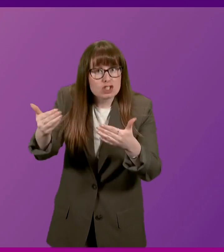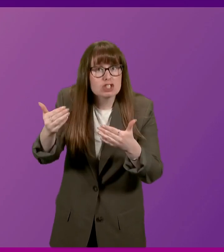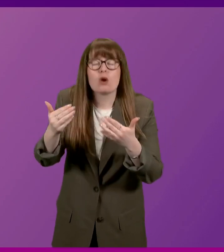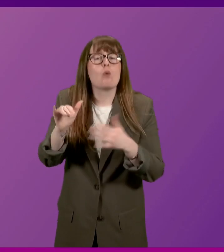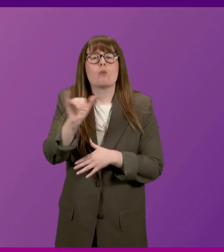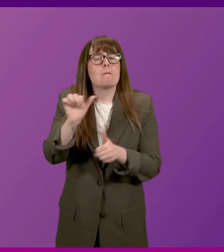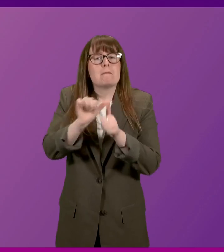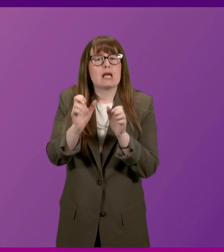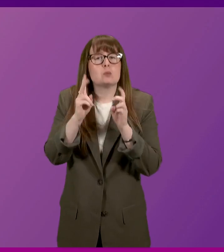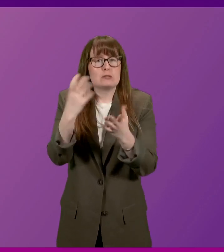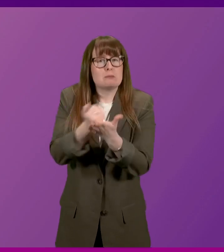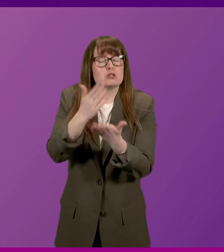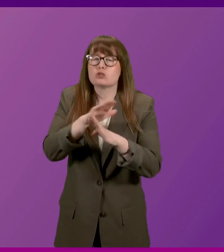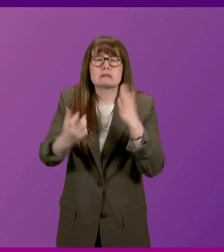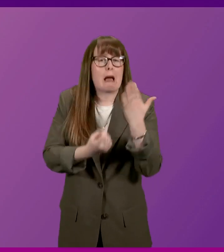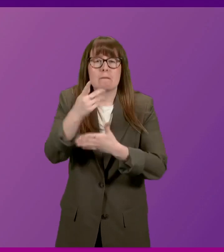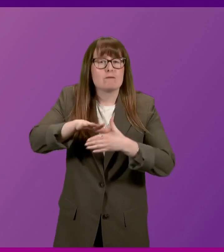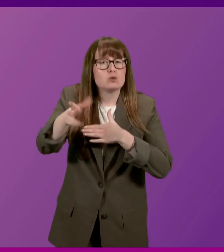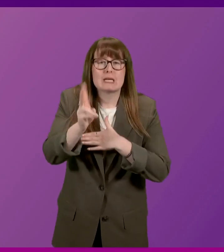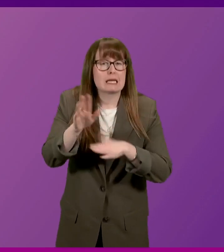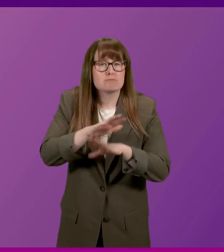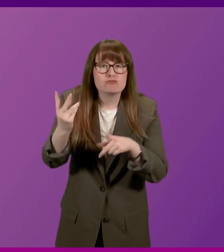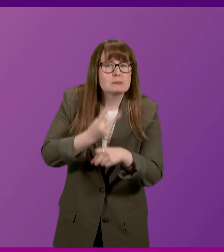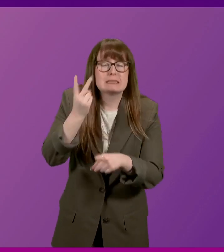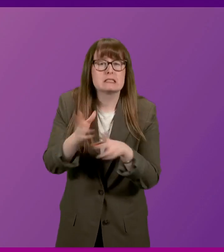the best way to make sure that that doesn't happen in the future?